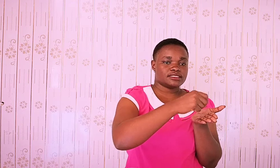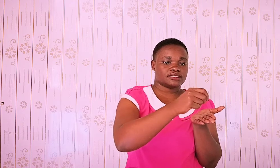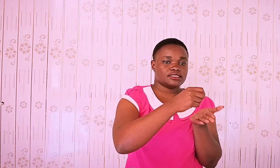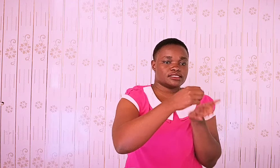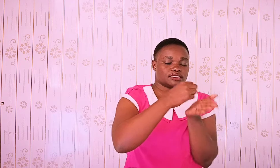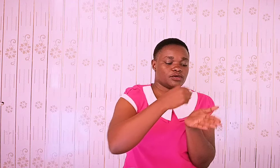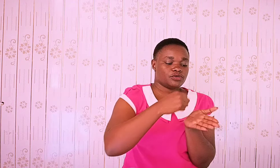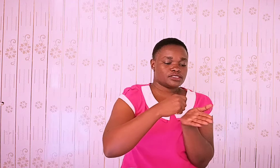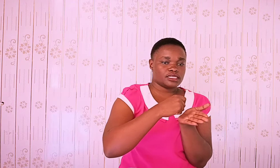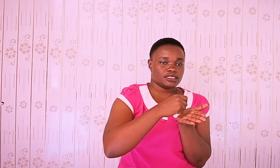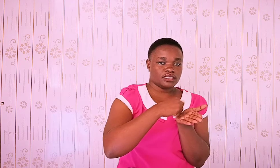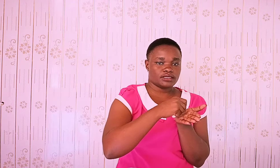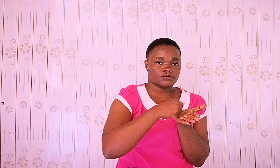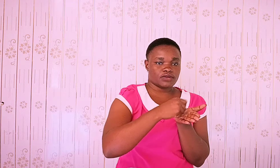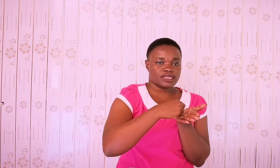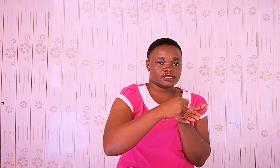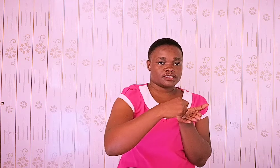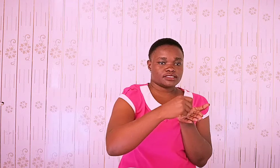This is how you sign, right.